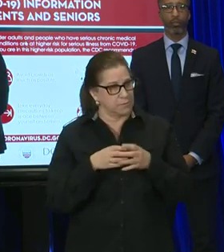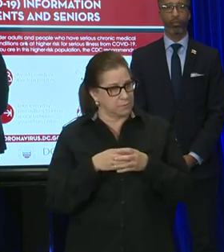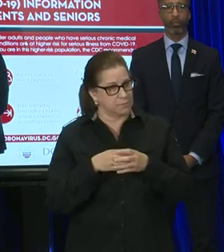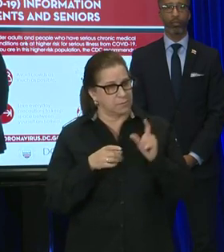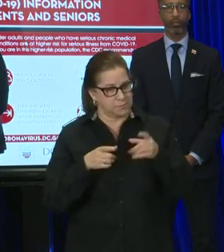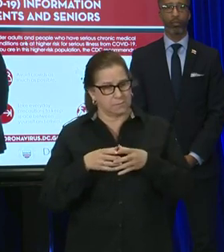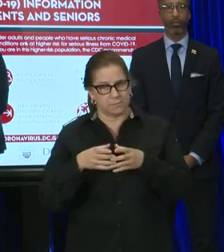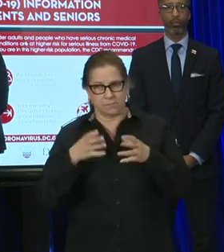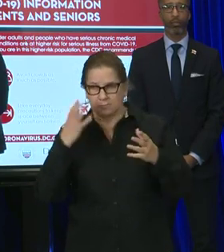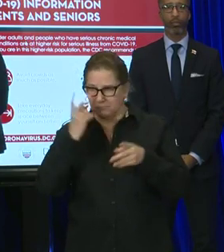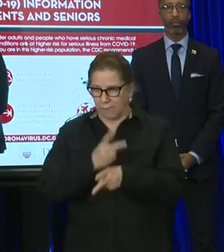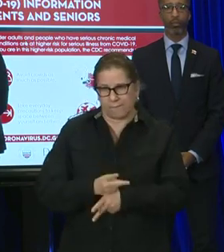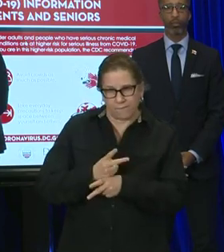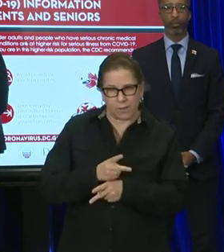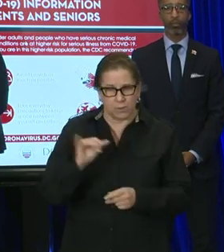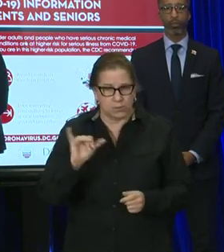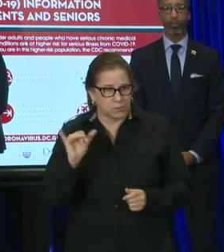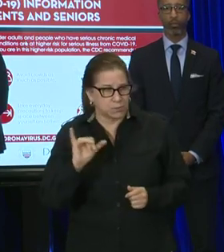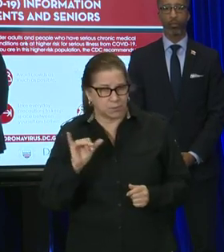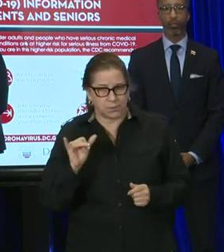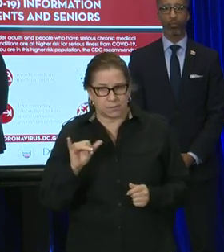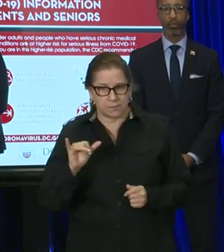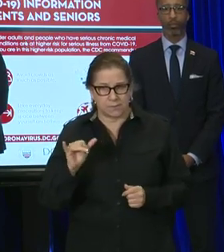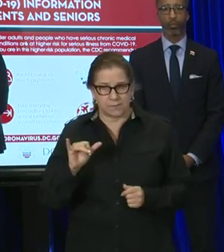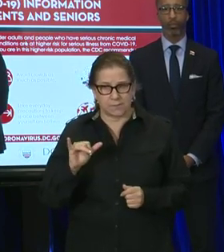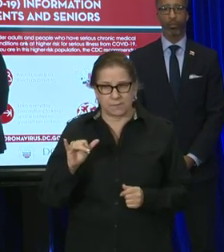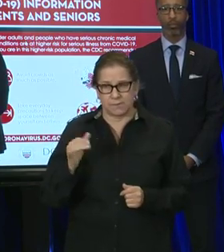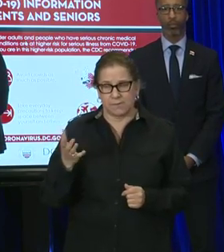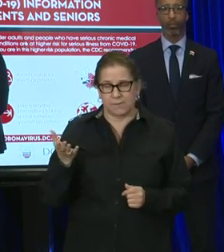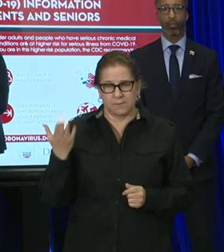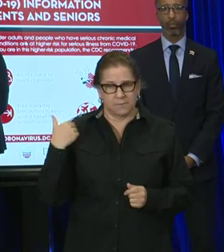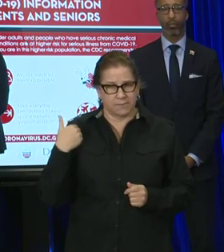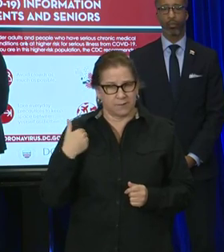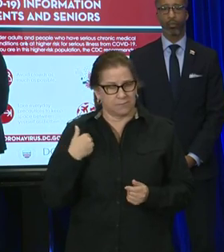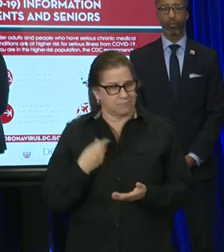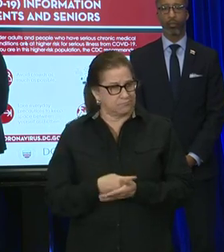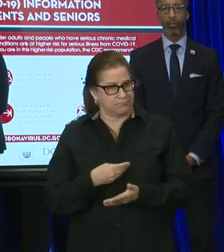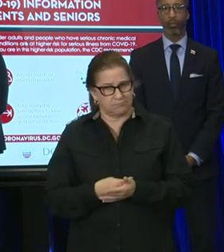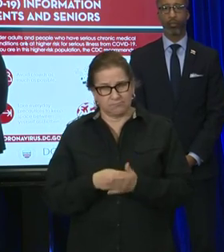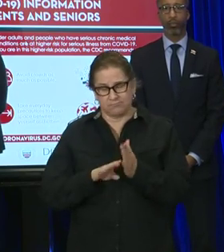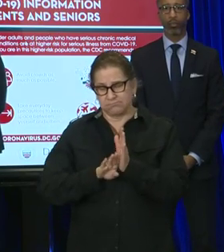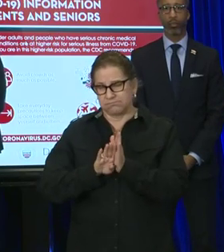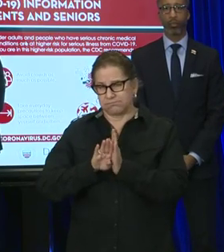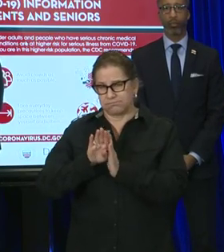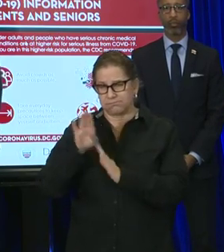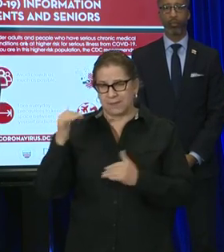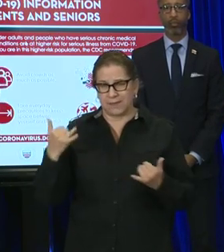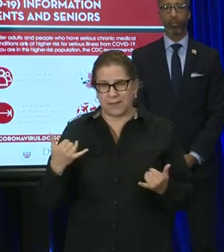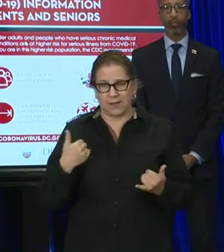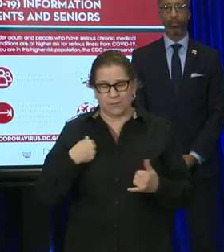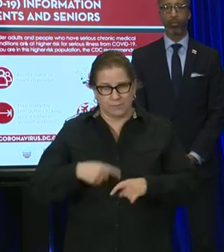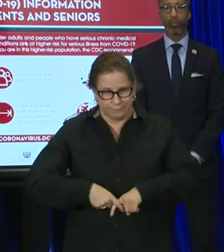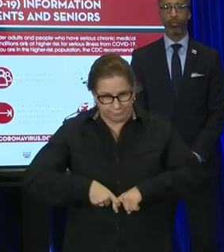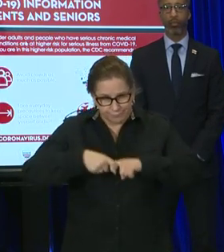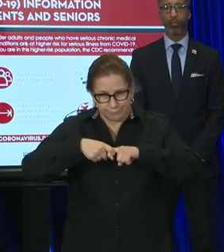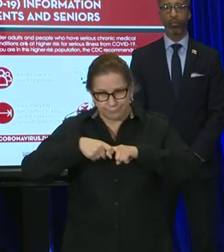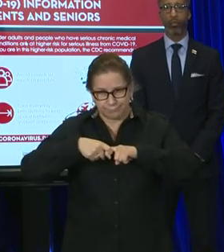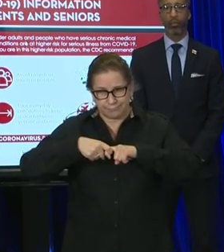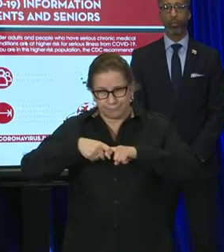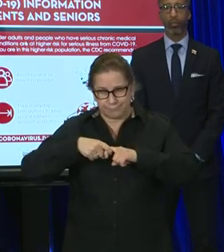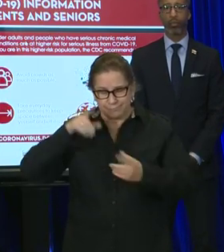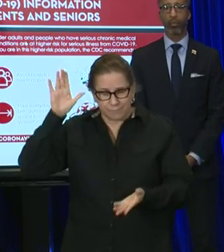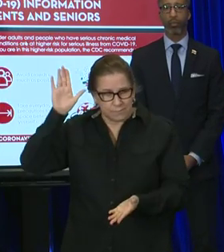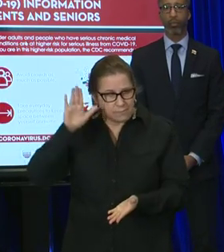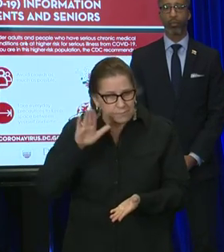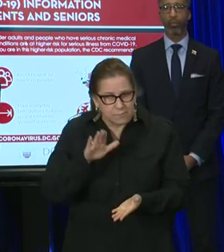our thriving economy in Washington, D.C., so that we can blunt the curve and get back to regular business just as soon